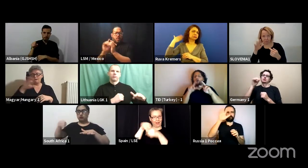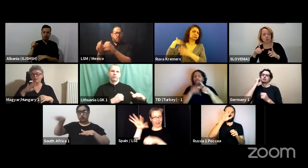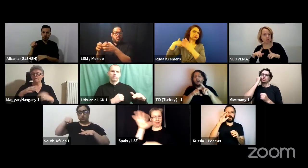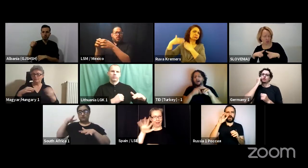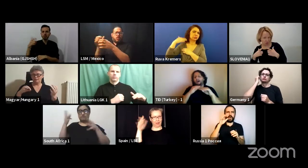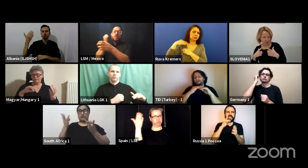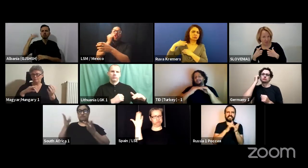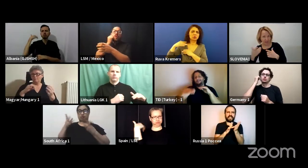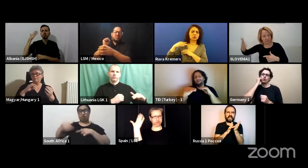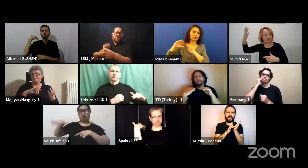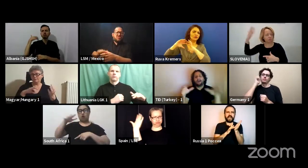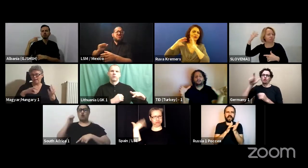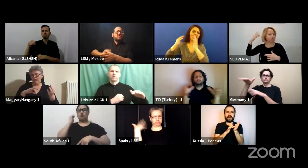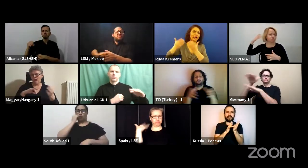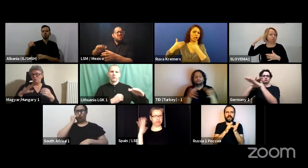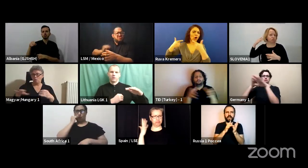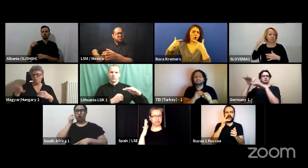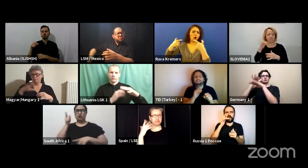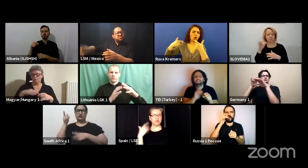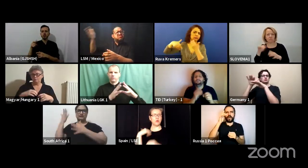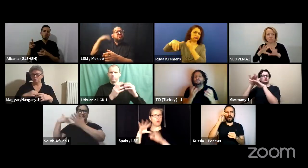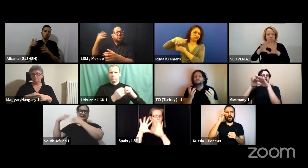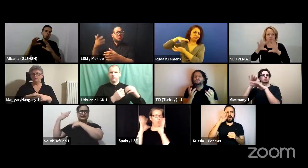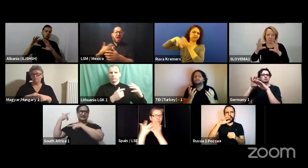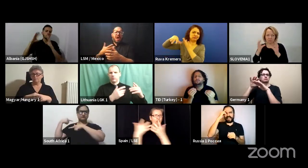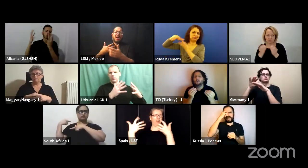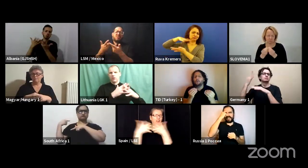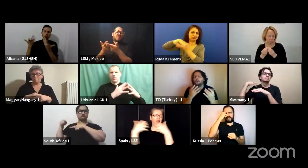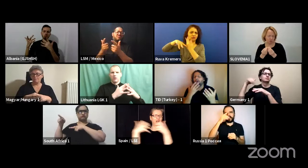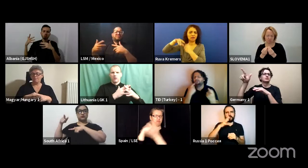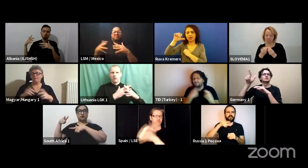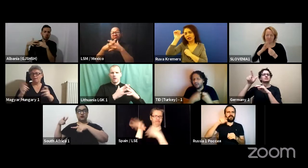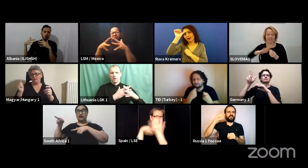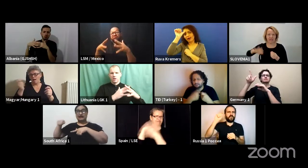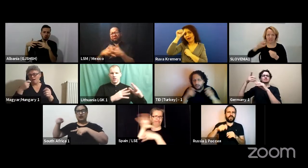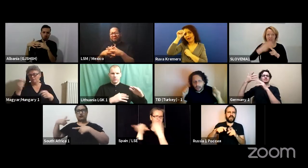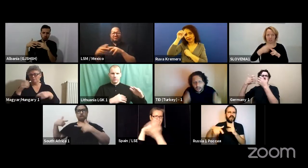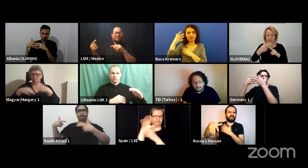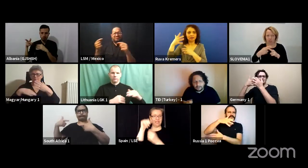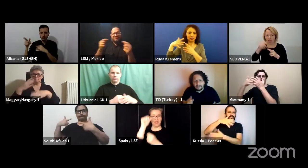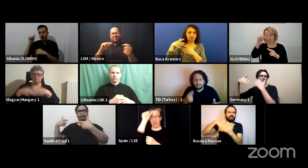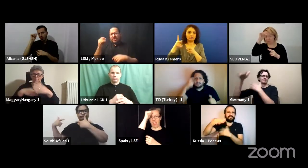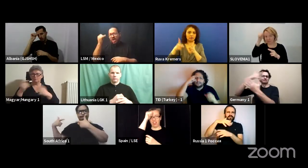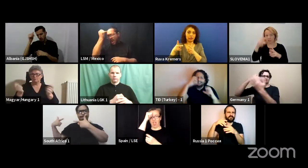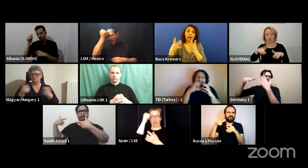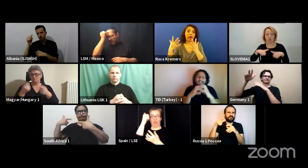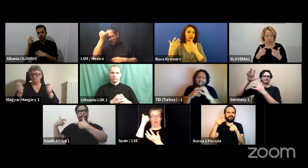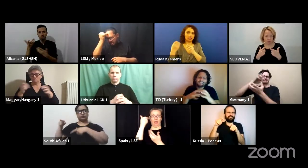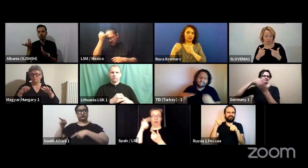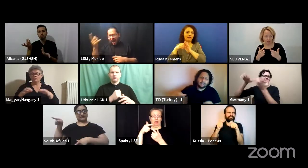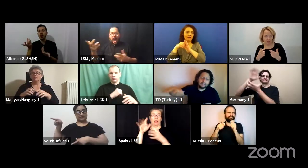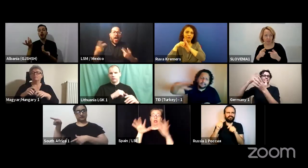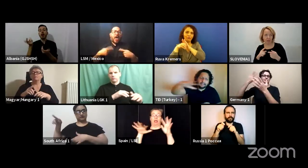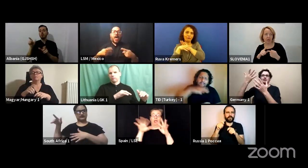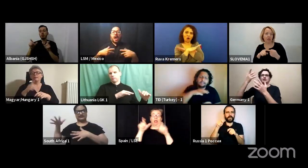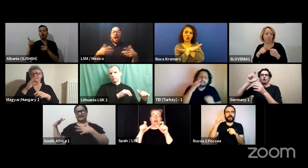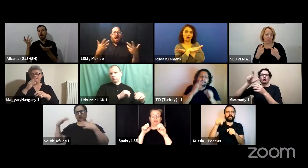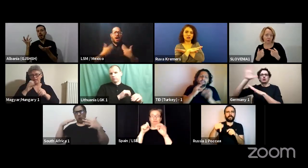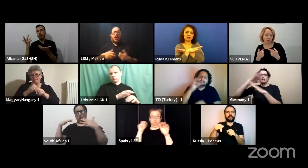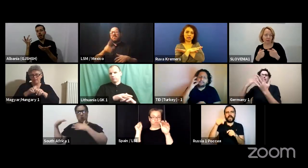or 192, so way back when, no, 19, when the First World